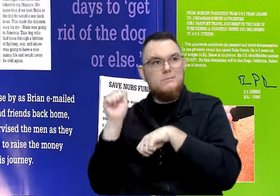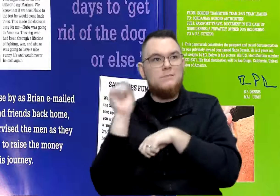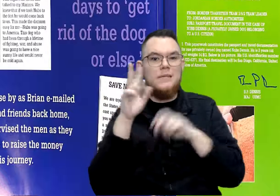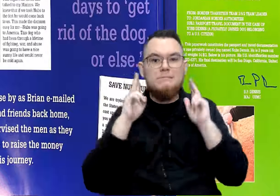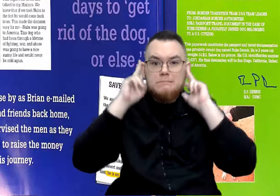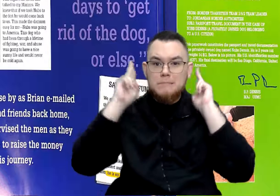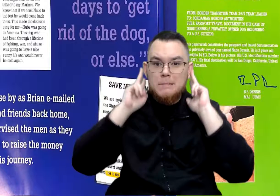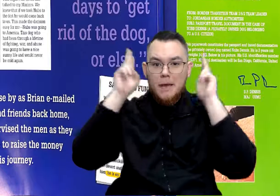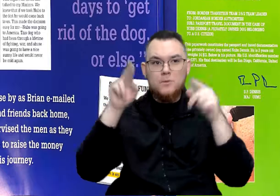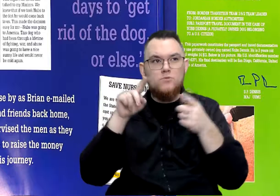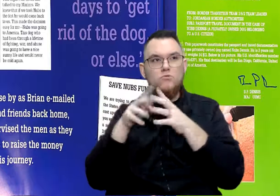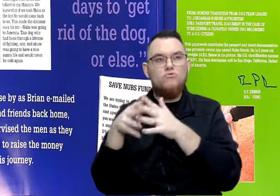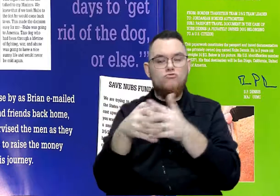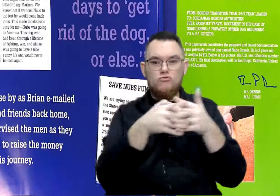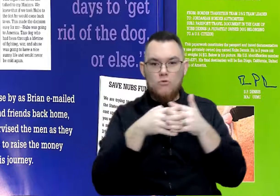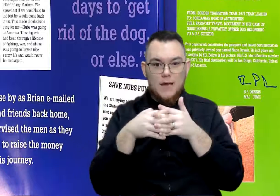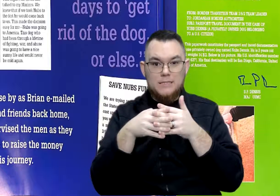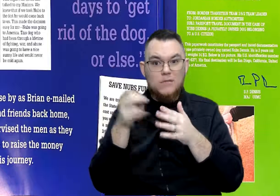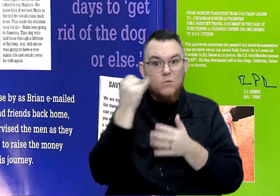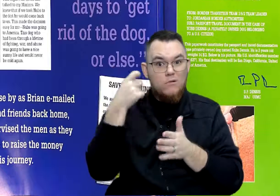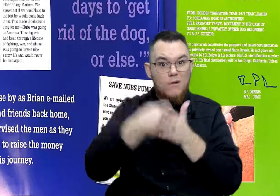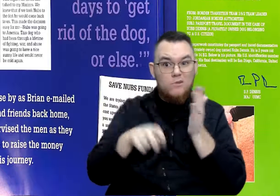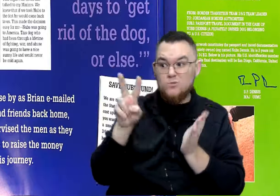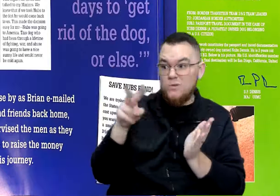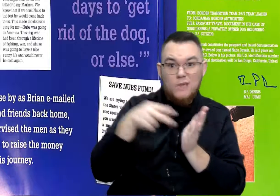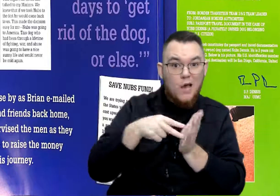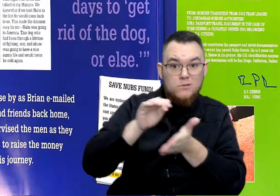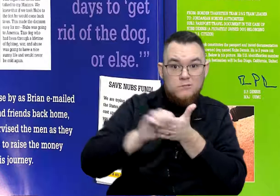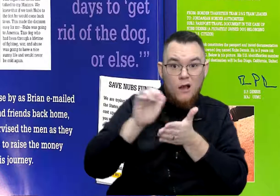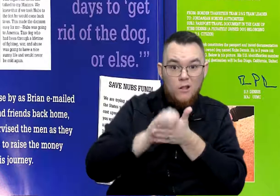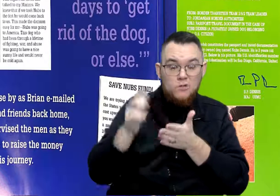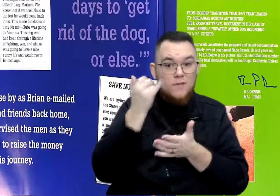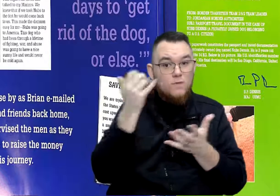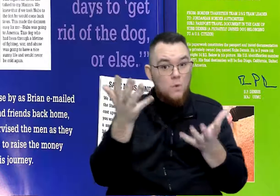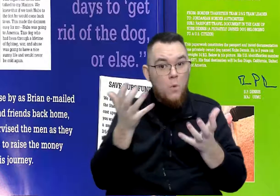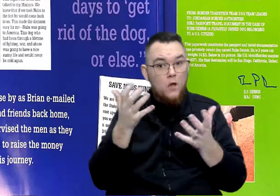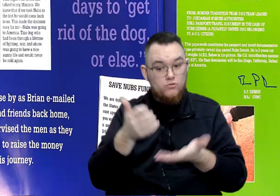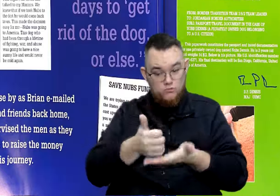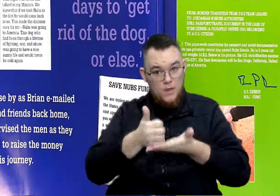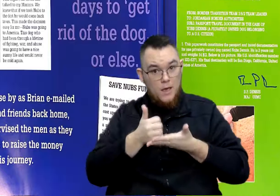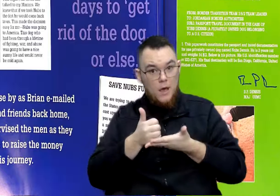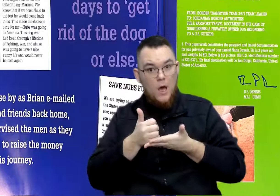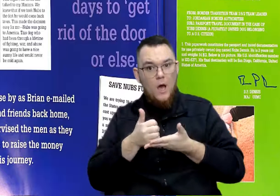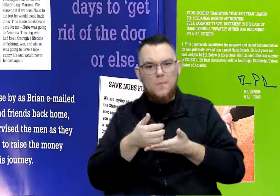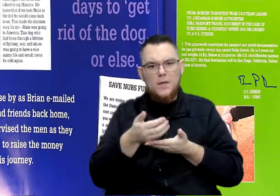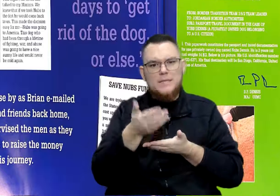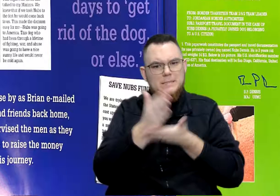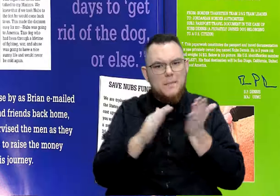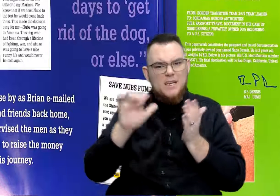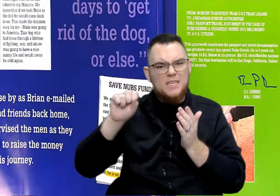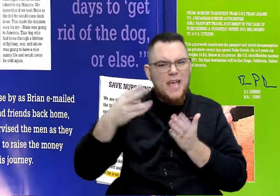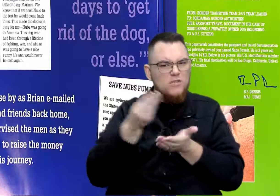of $2,000 to do this. If you want to help save Nubs, bring a small cash donation by the